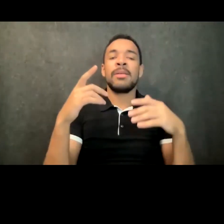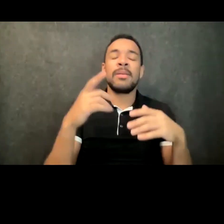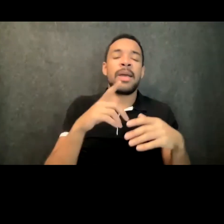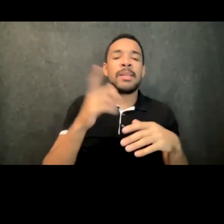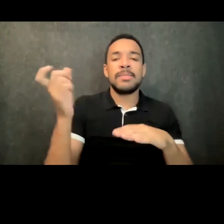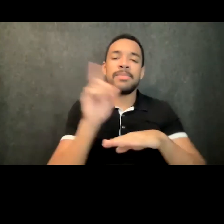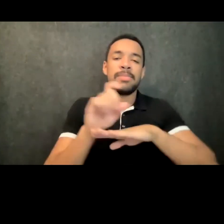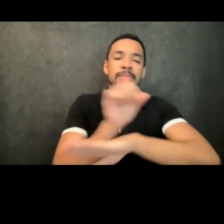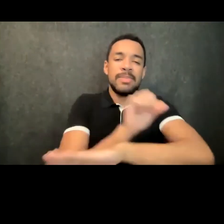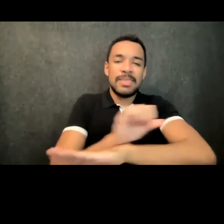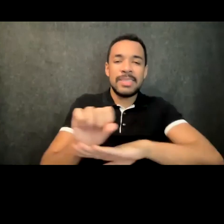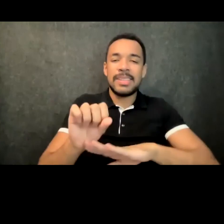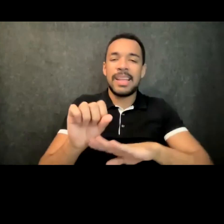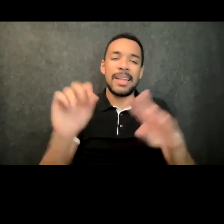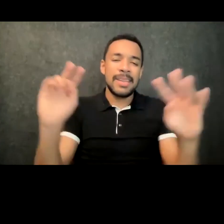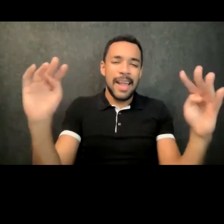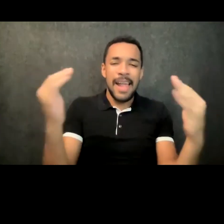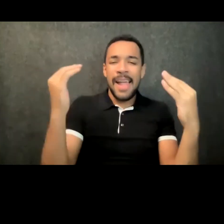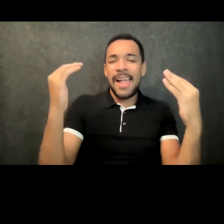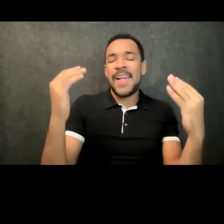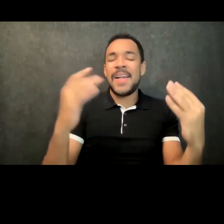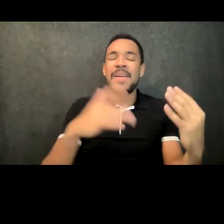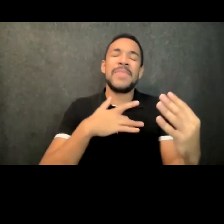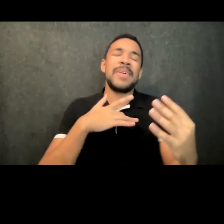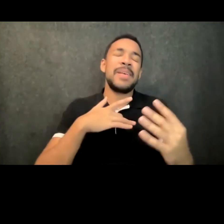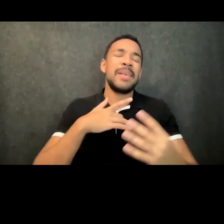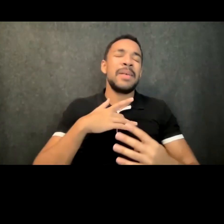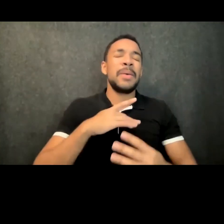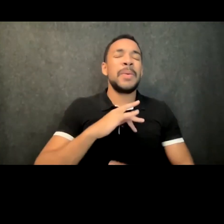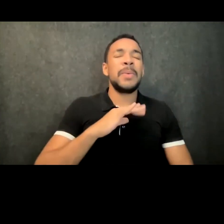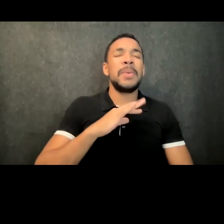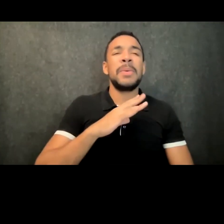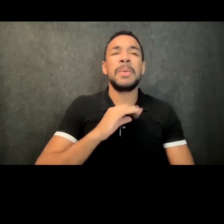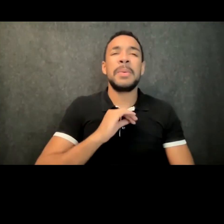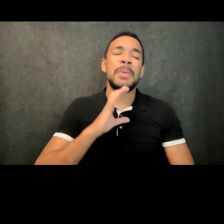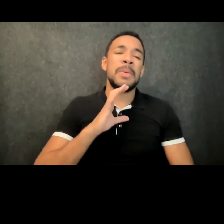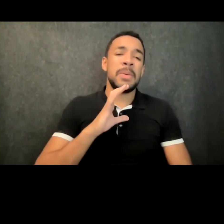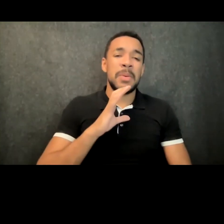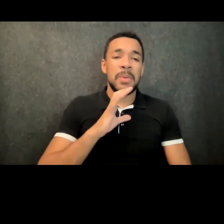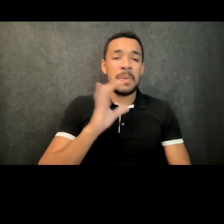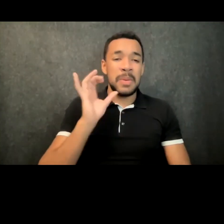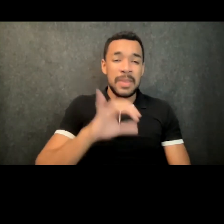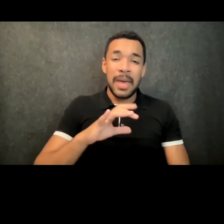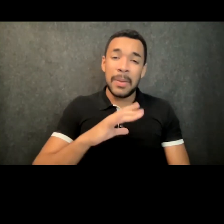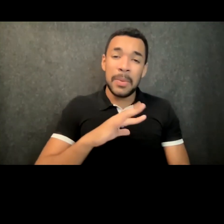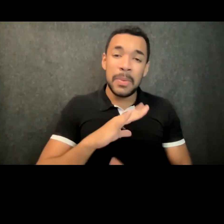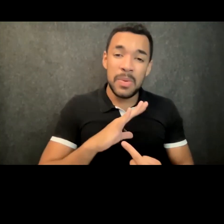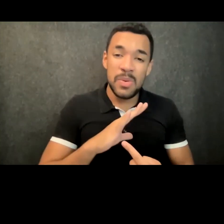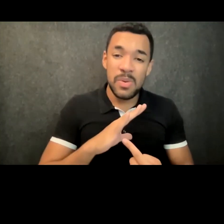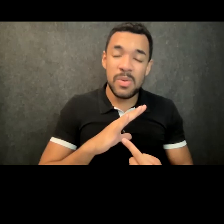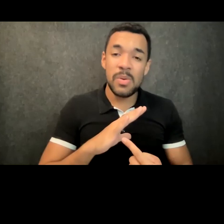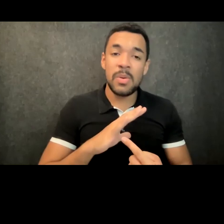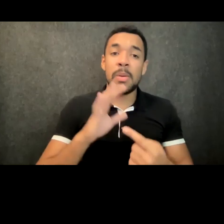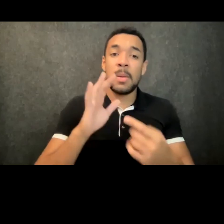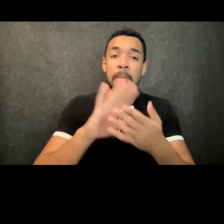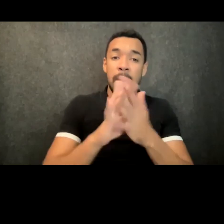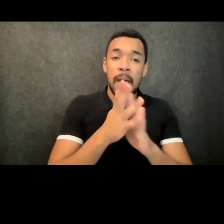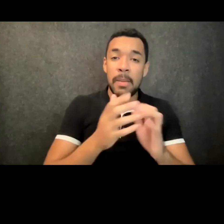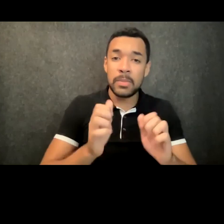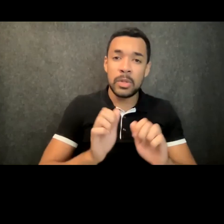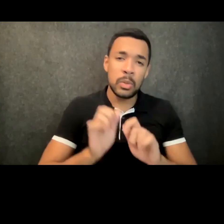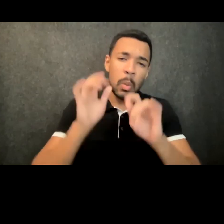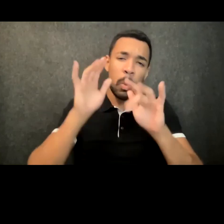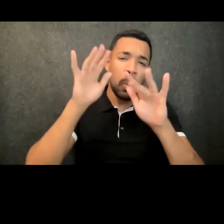bashful blush, to know that splendor doesn't have to be tsunami.